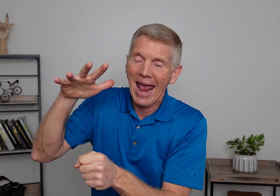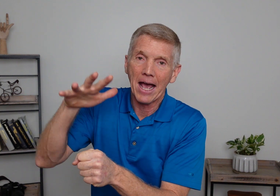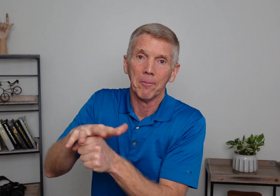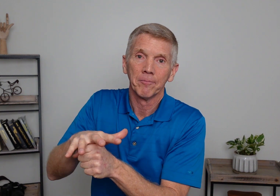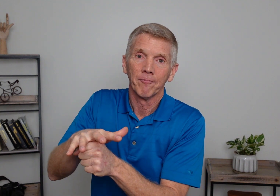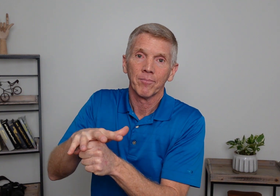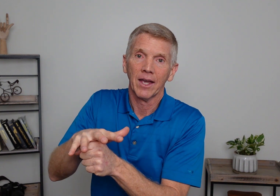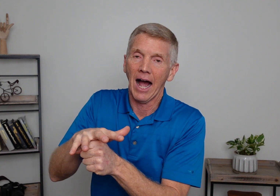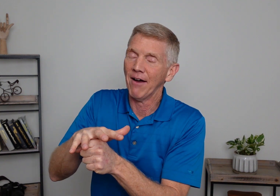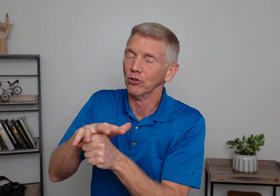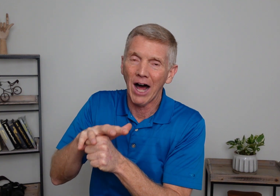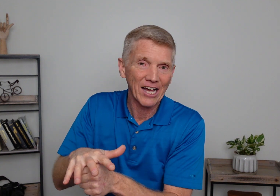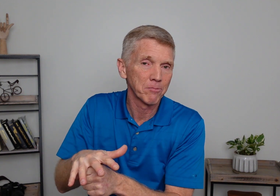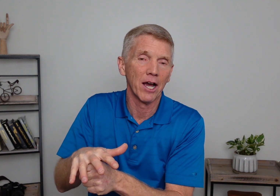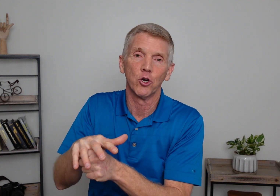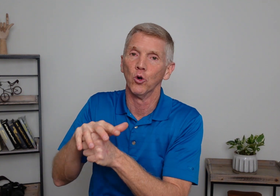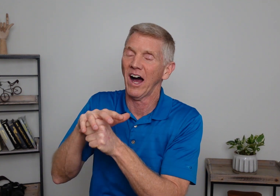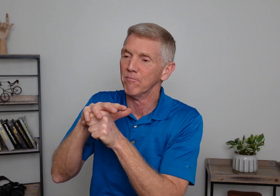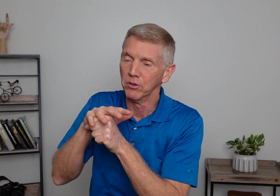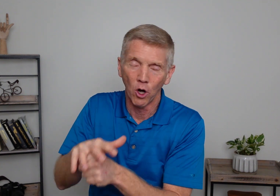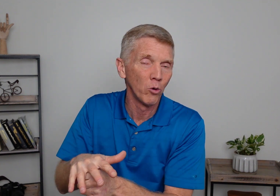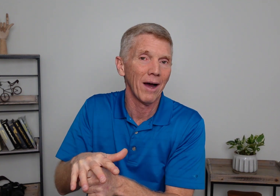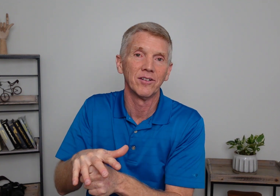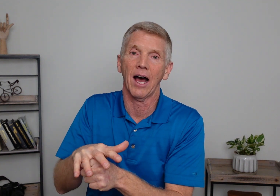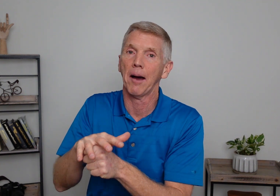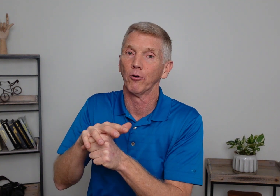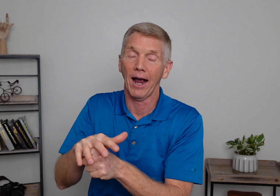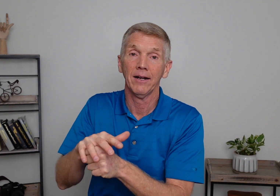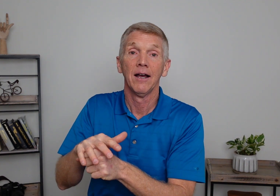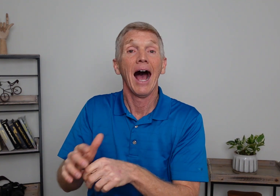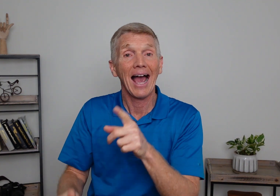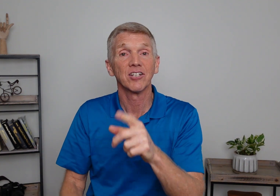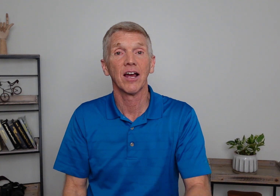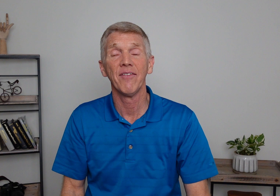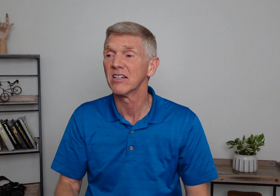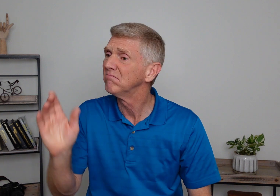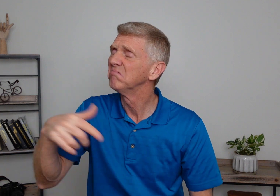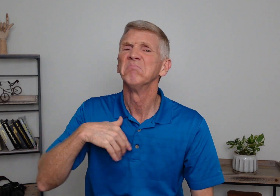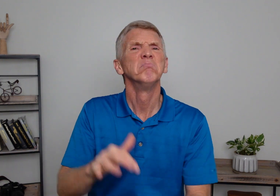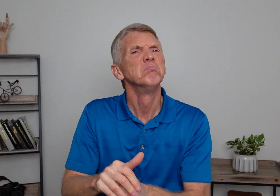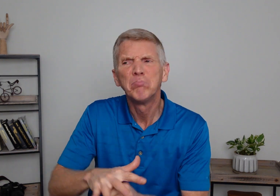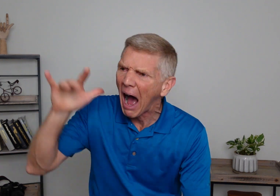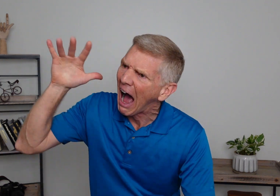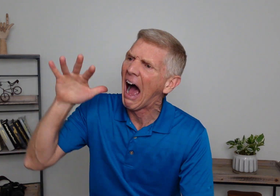Bam. Okay, I've lost my cool. I've blown my top, right? I can sign this. Bah!